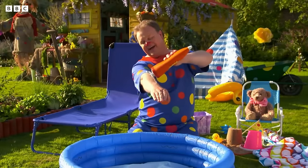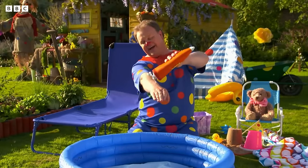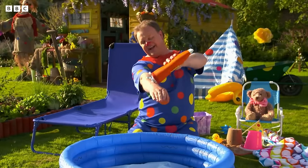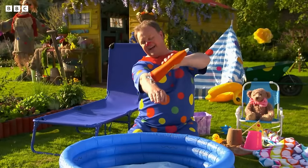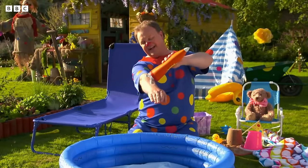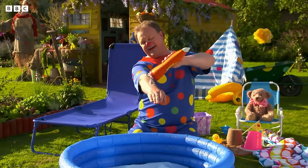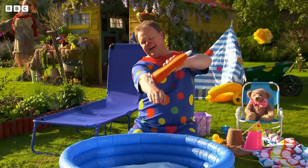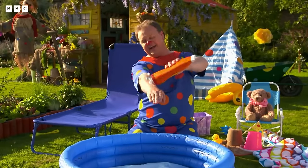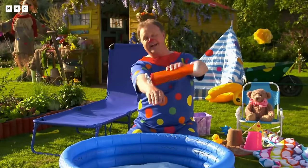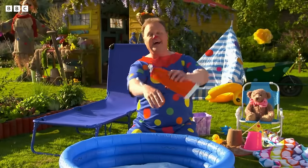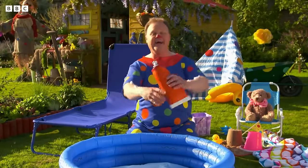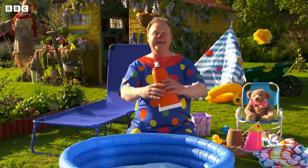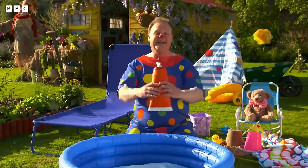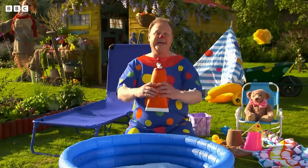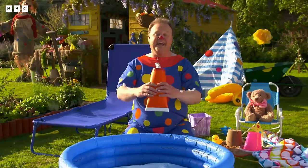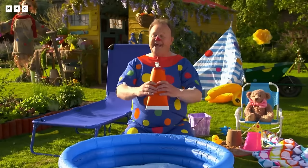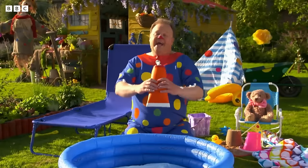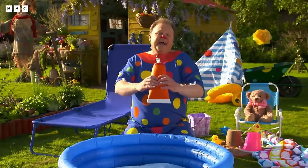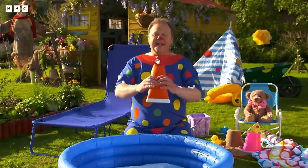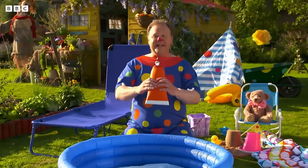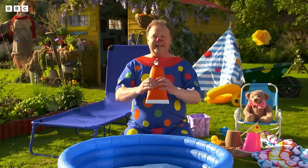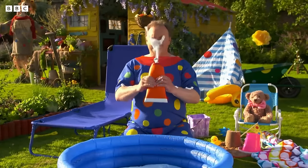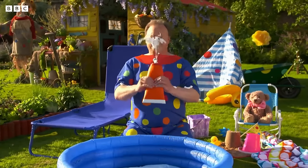la-da-day, la-da-day, la-da-day, la-da-day,